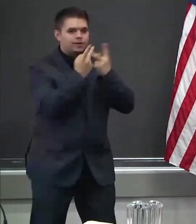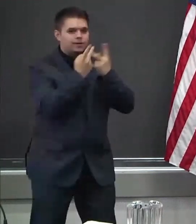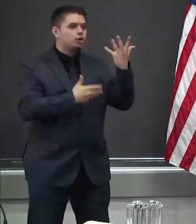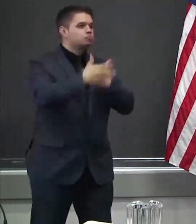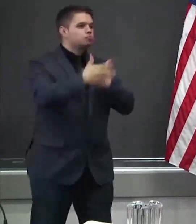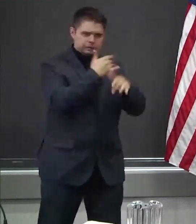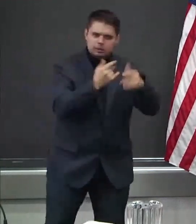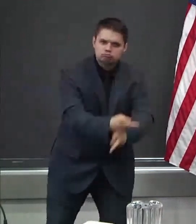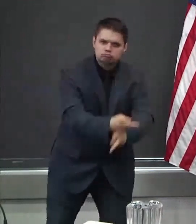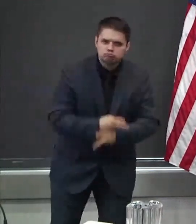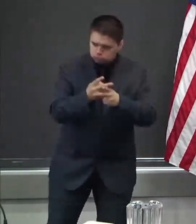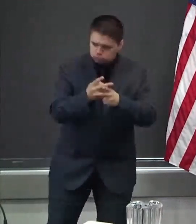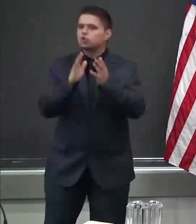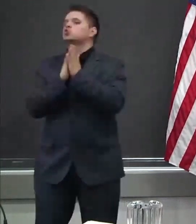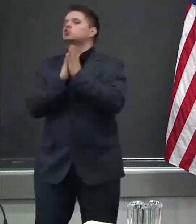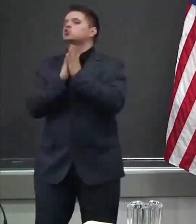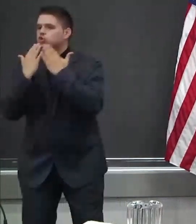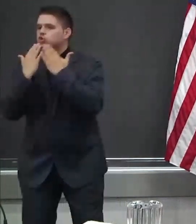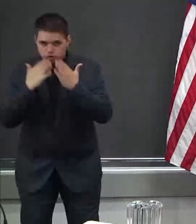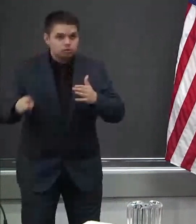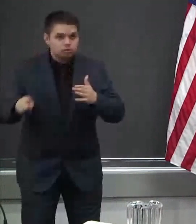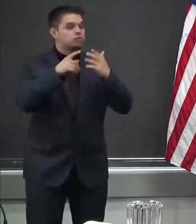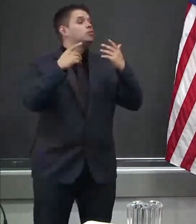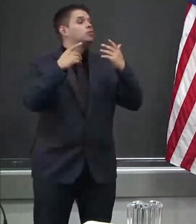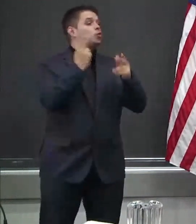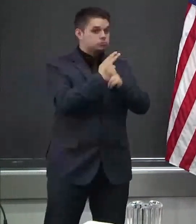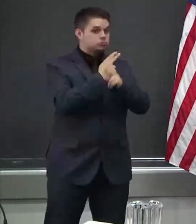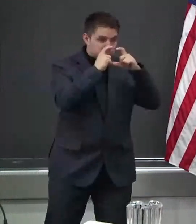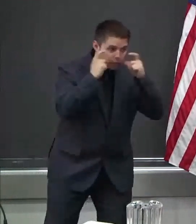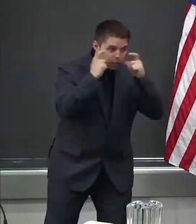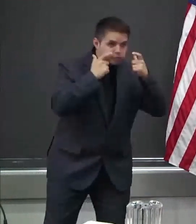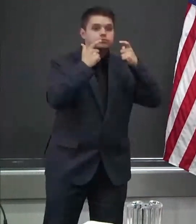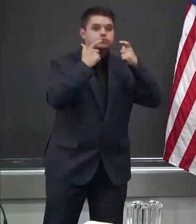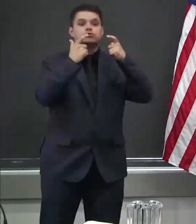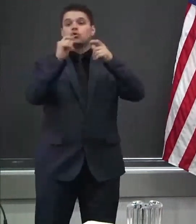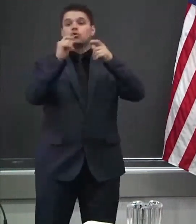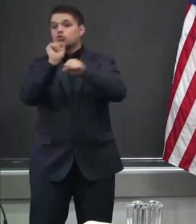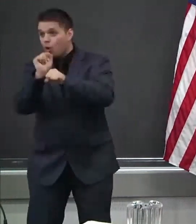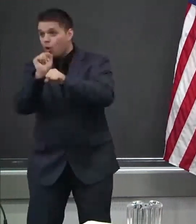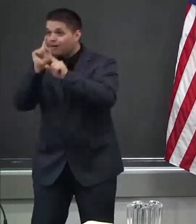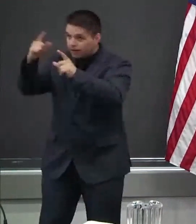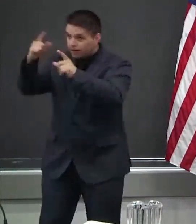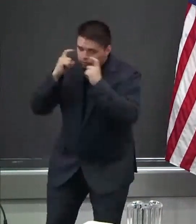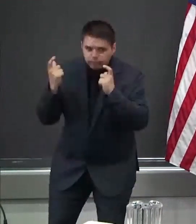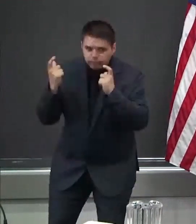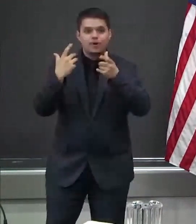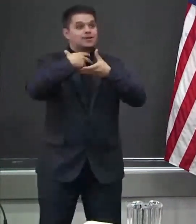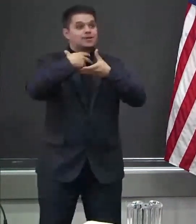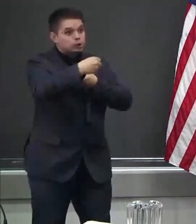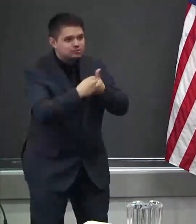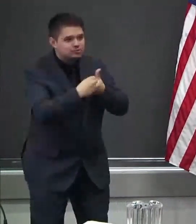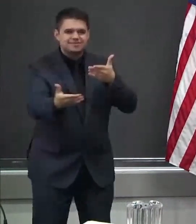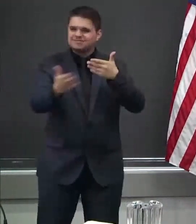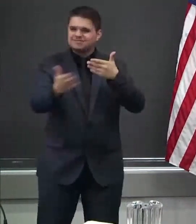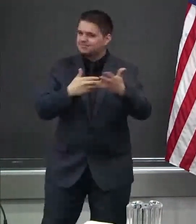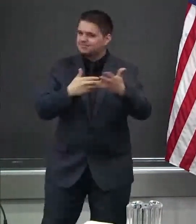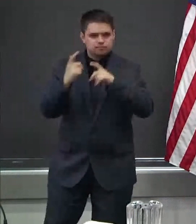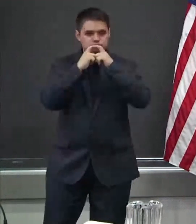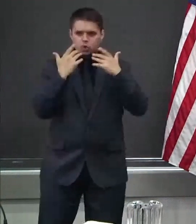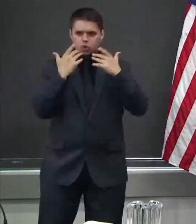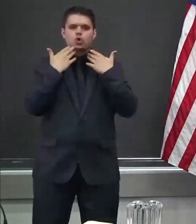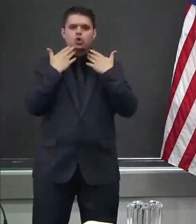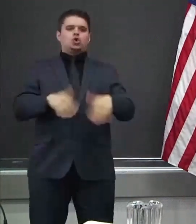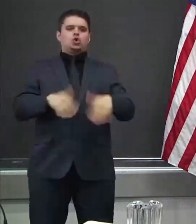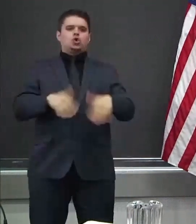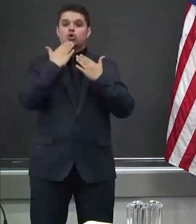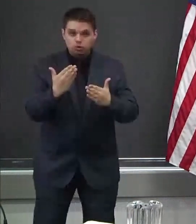face coverings in many work settings and when out in public. We are keeping our social circles small and